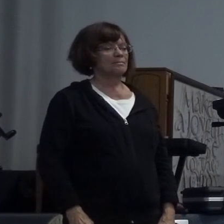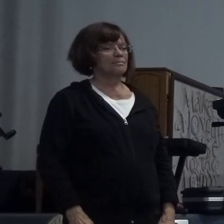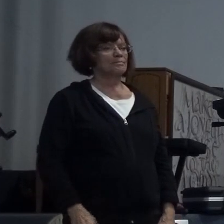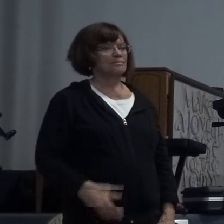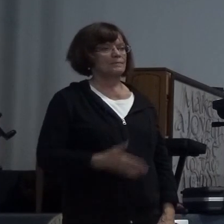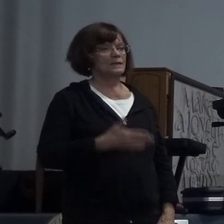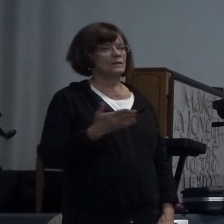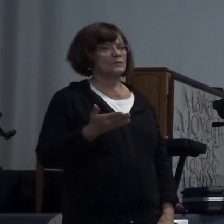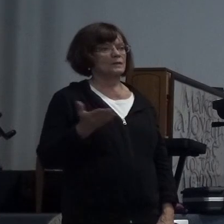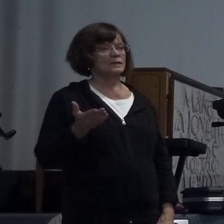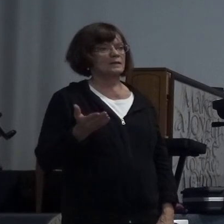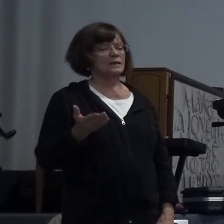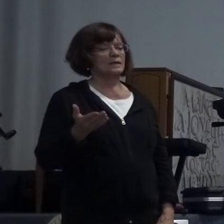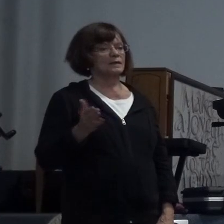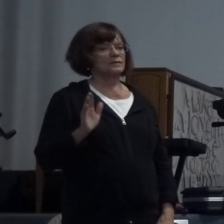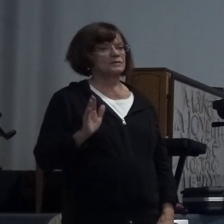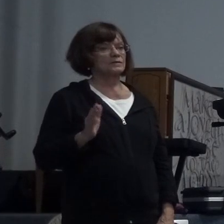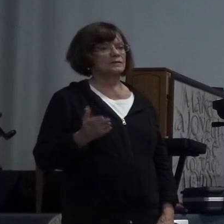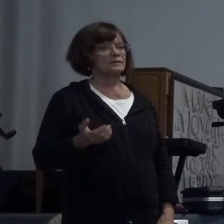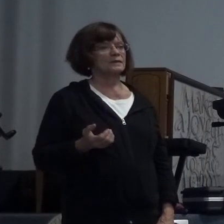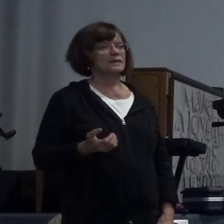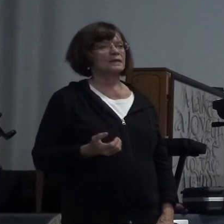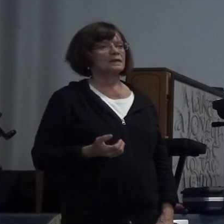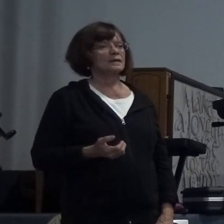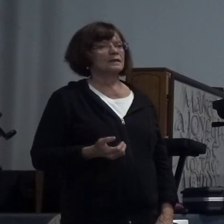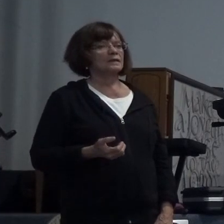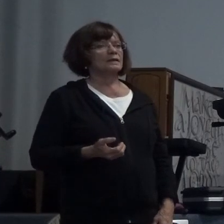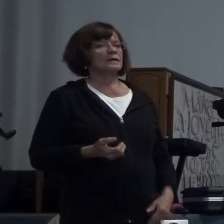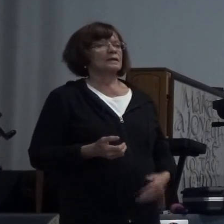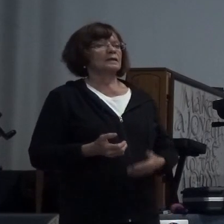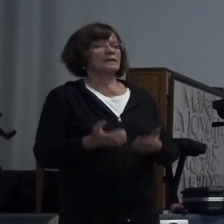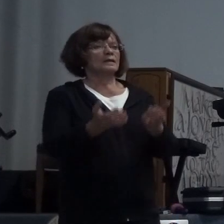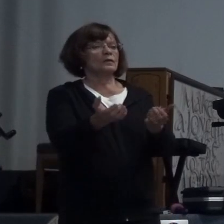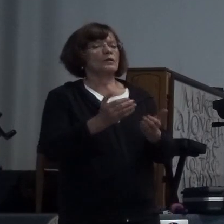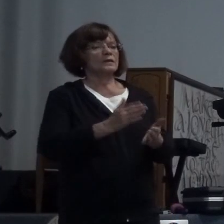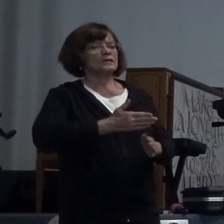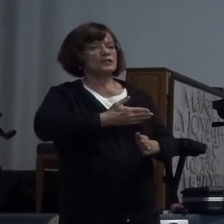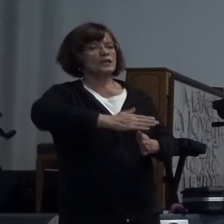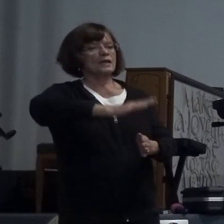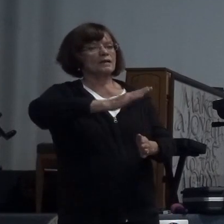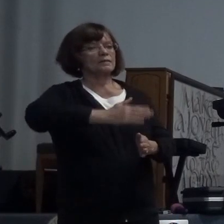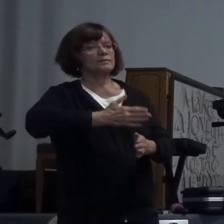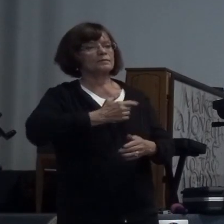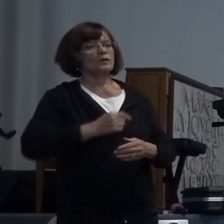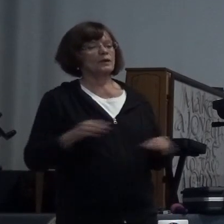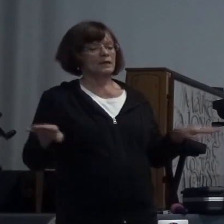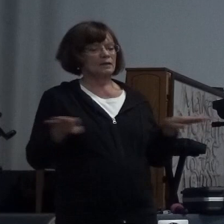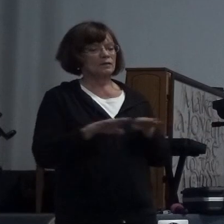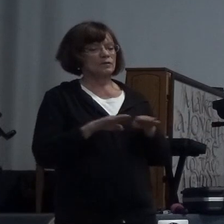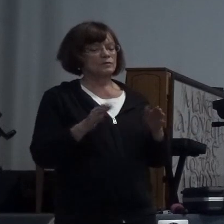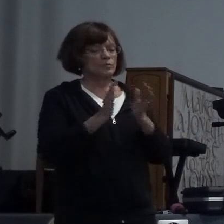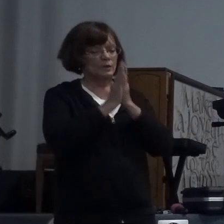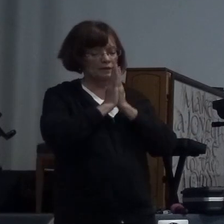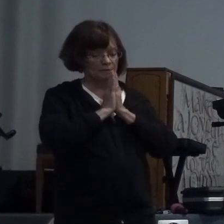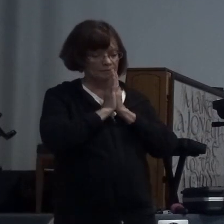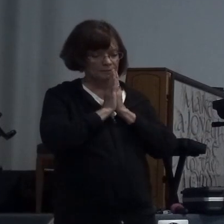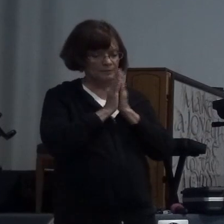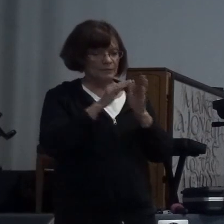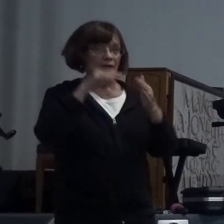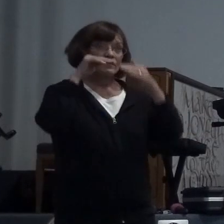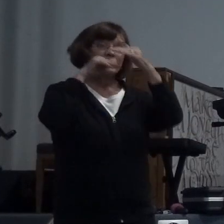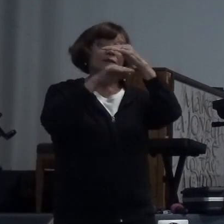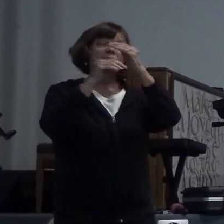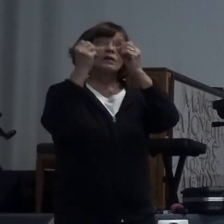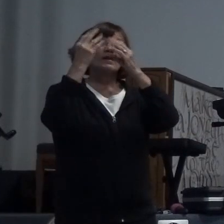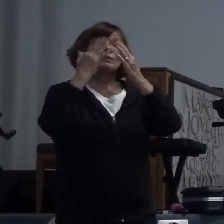anybody else? Anything? Have anything? Anything you want to share? No. All right. We'll close in prayer. Heavenly Father,